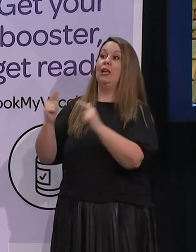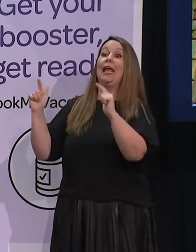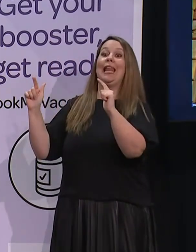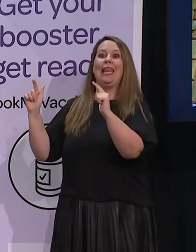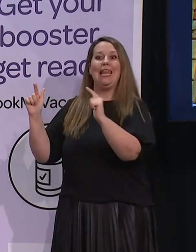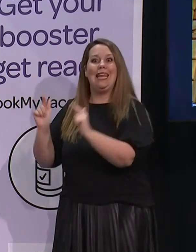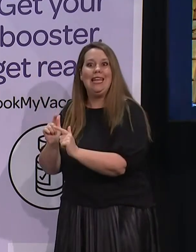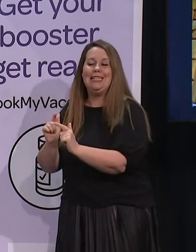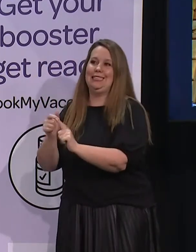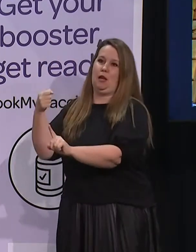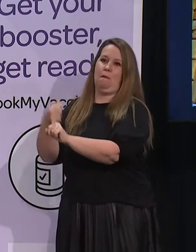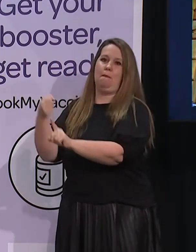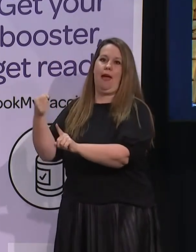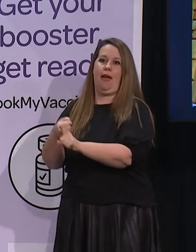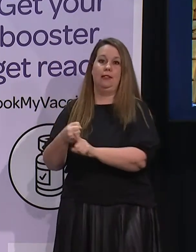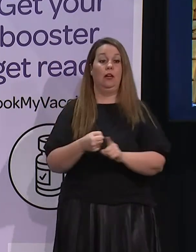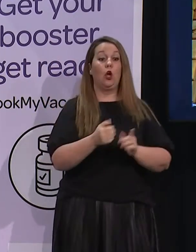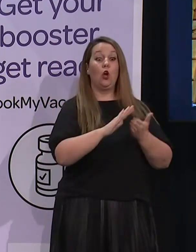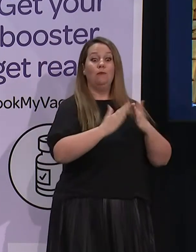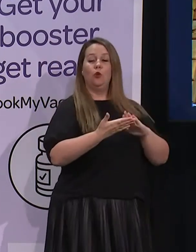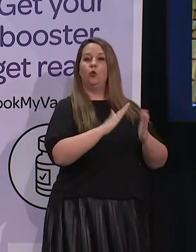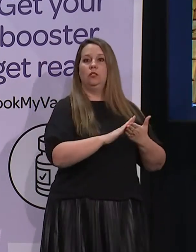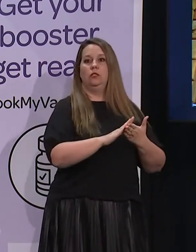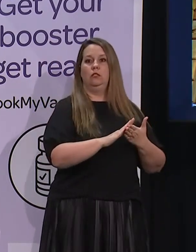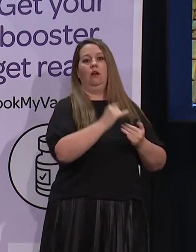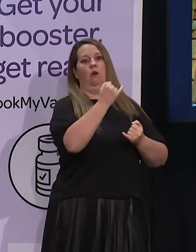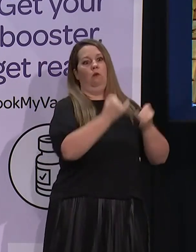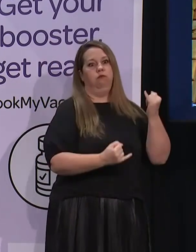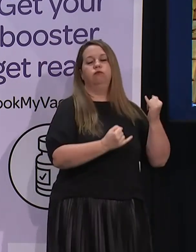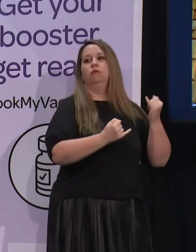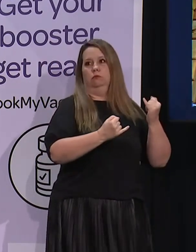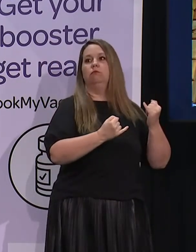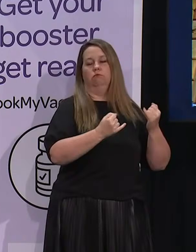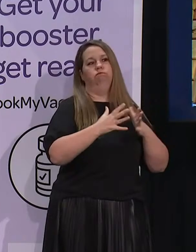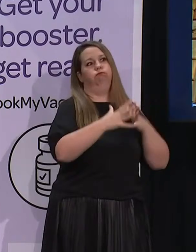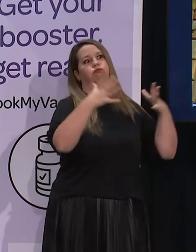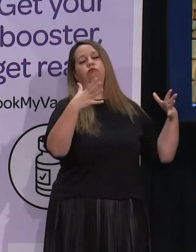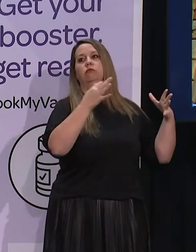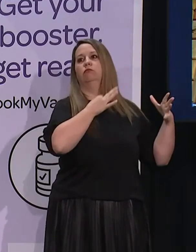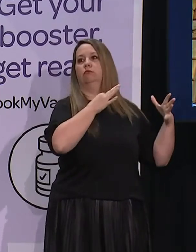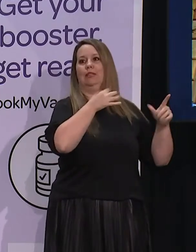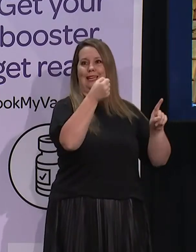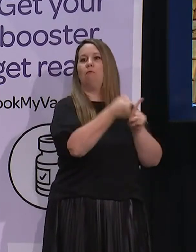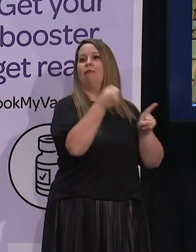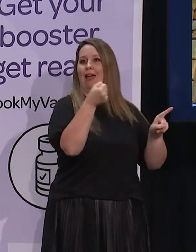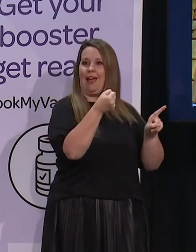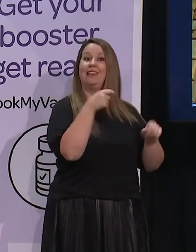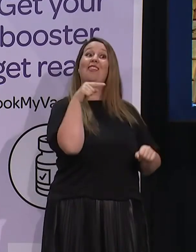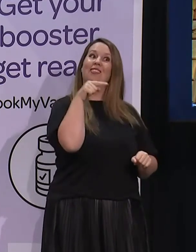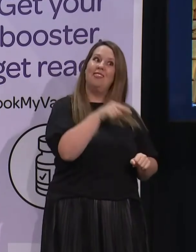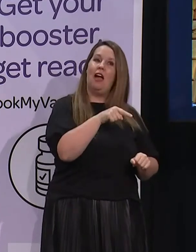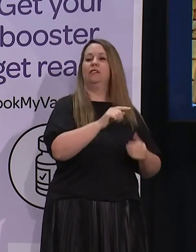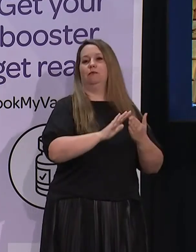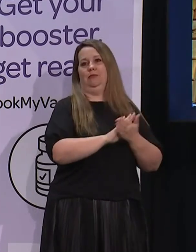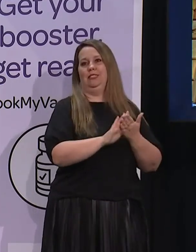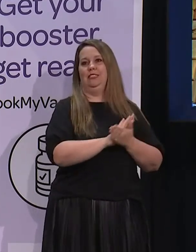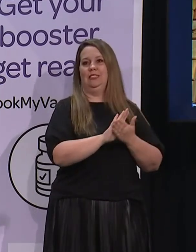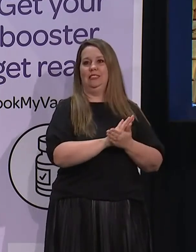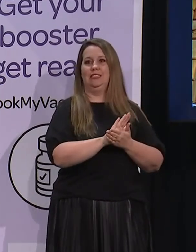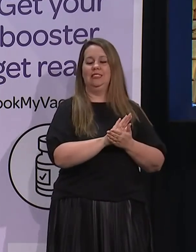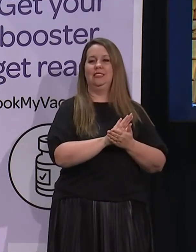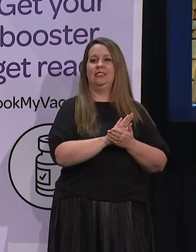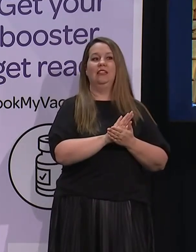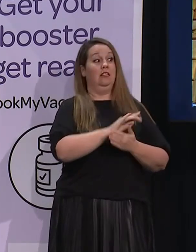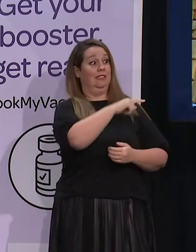that's when we'll be ready to move. We moved to that place within the space of essentially 6 or 7 days. In that space,